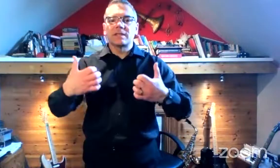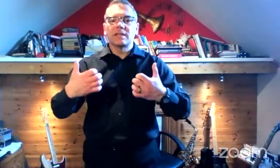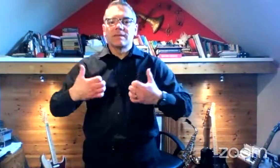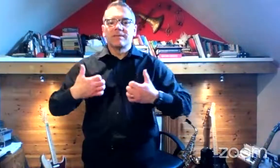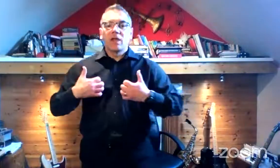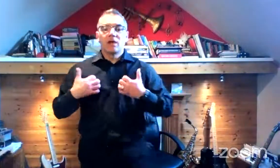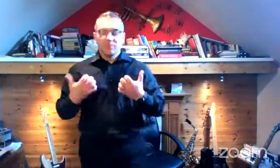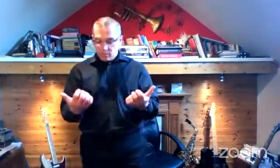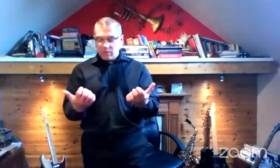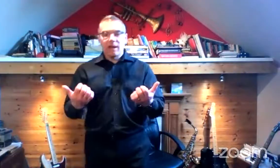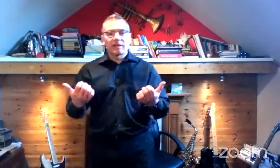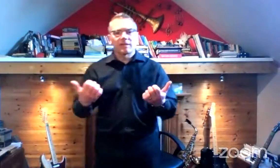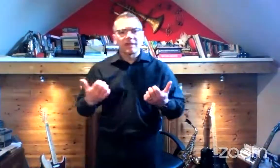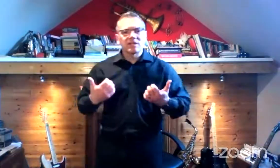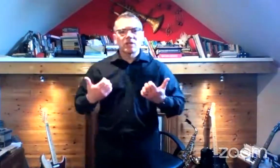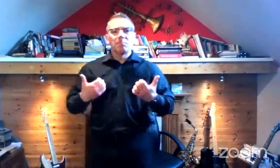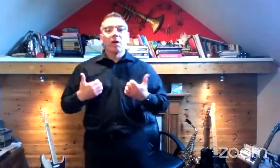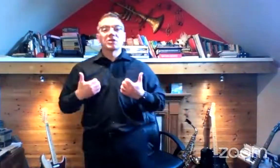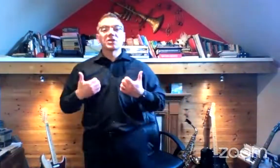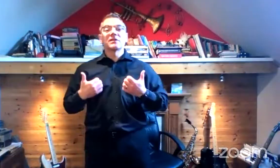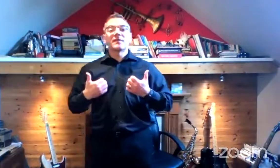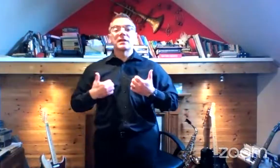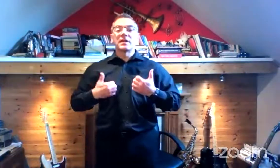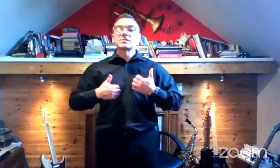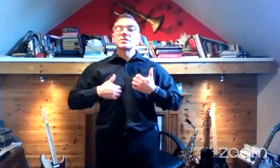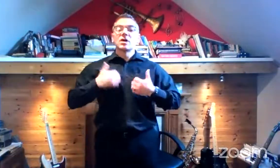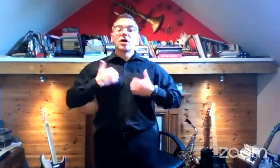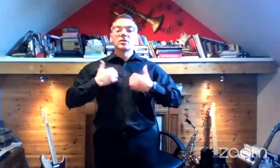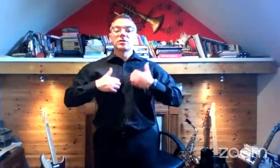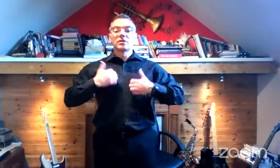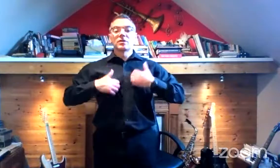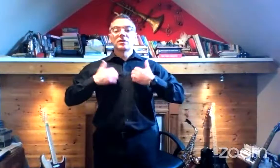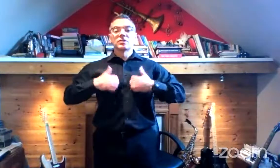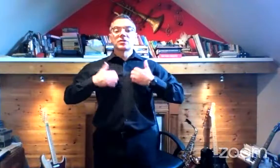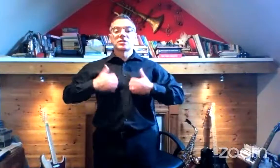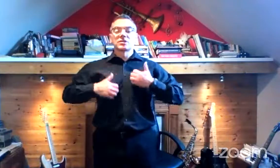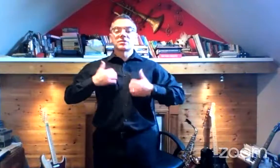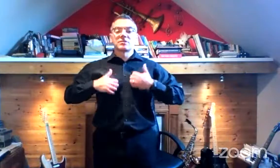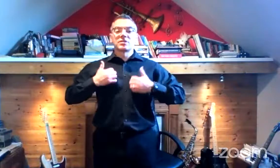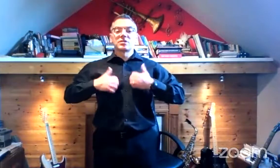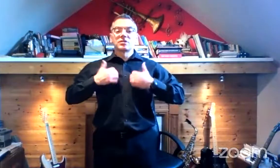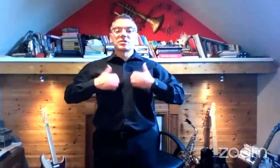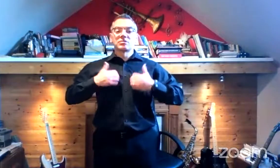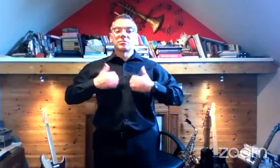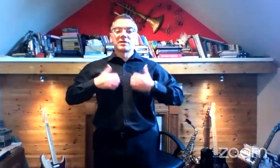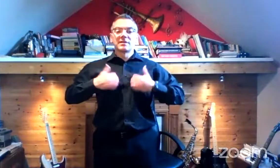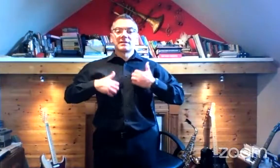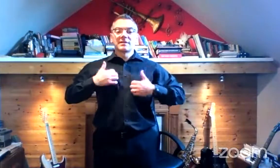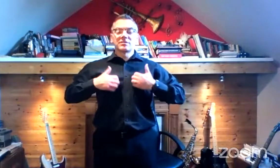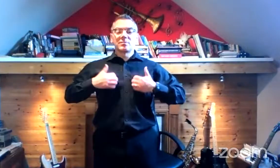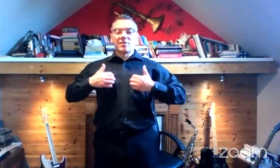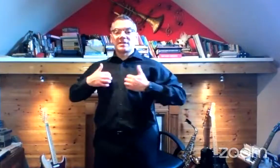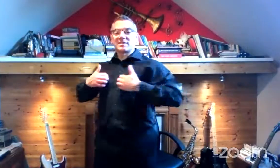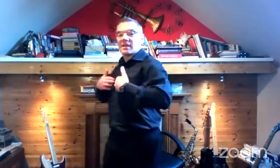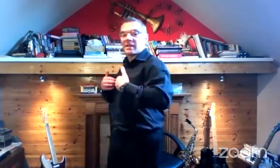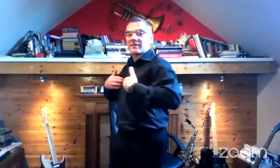in. And what I like to think is you're polishing your fingernails on your shirt or on your jumper. Right? On your breast there.